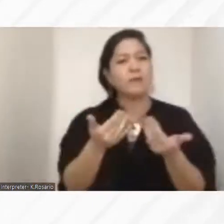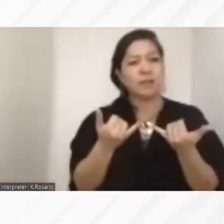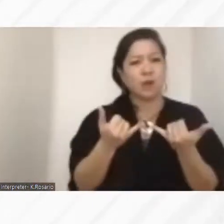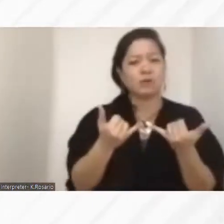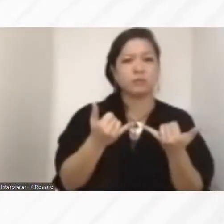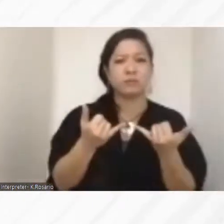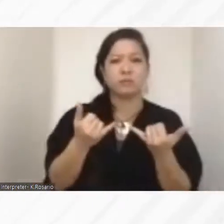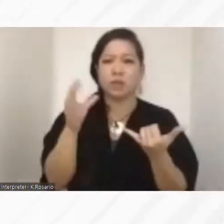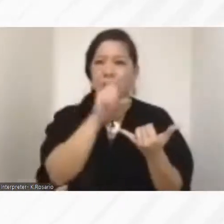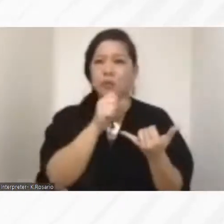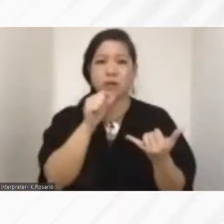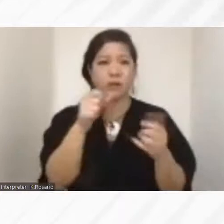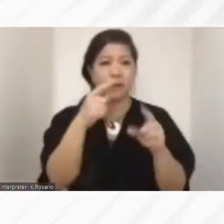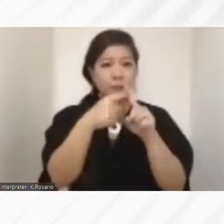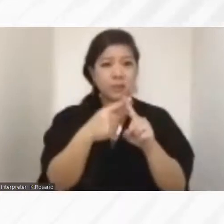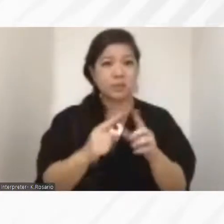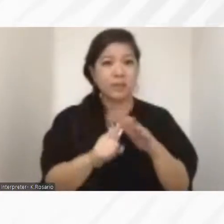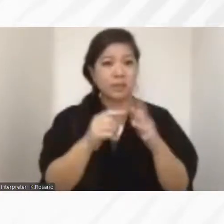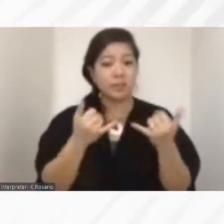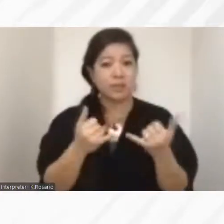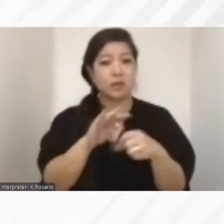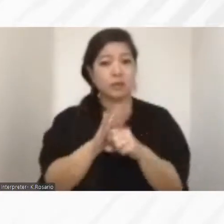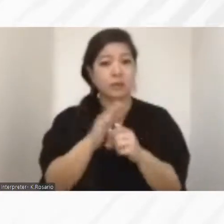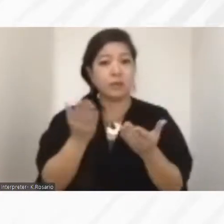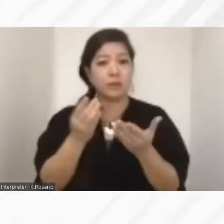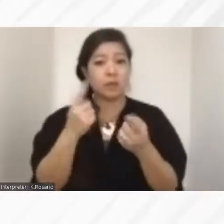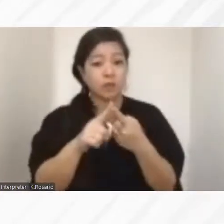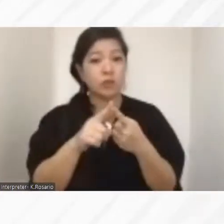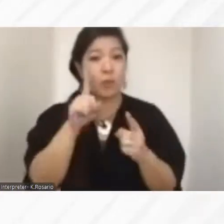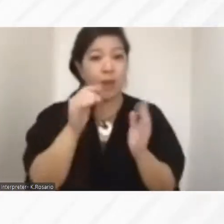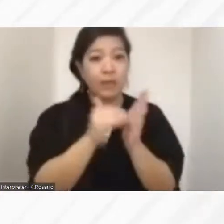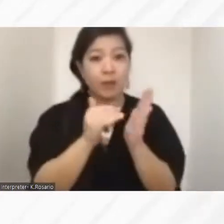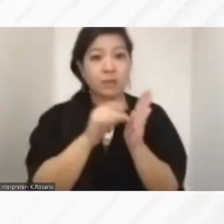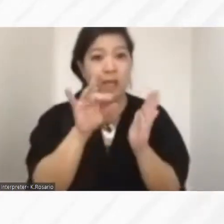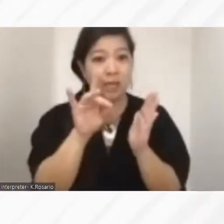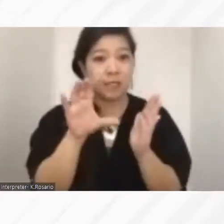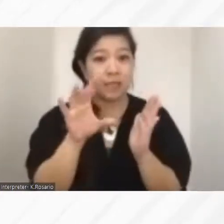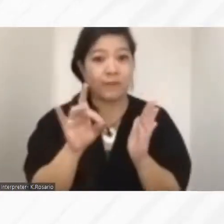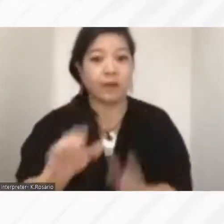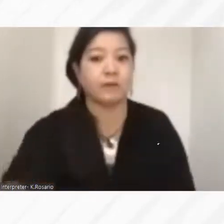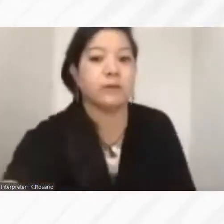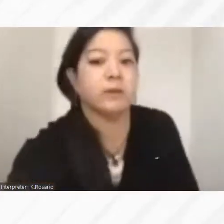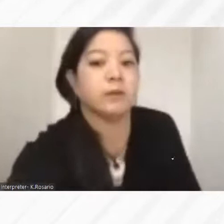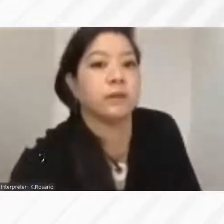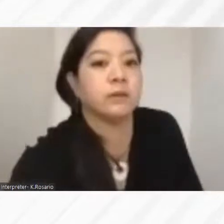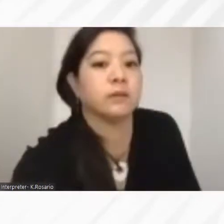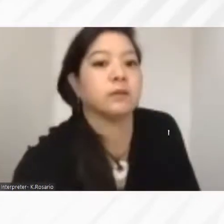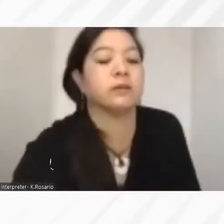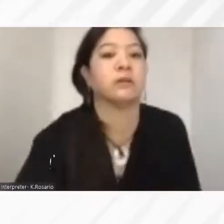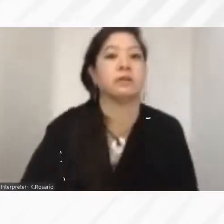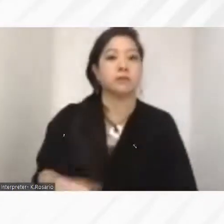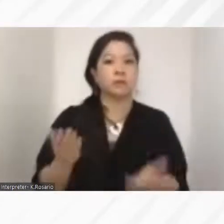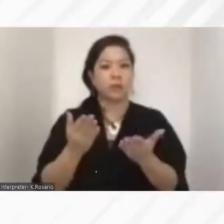August, the positive case count exponentially increased to 1,085, approximately 1,000%